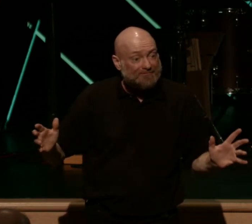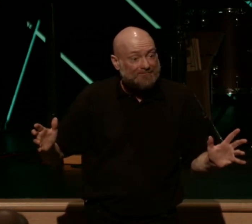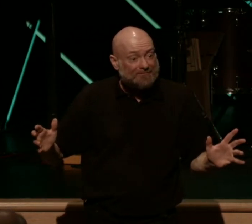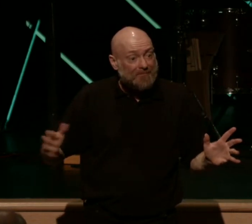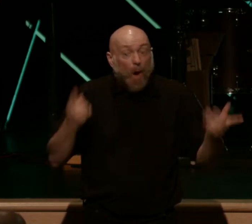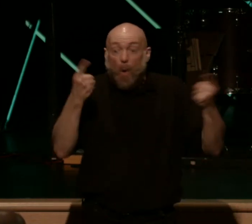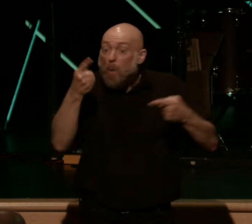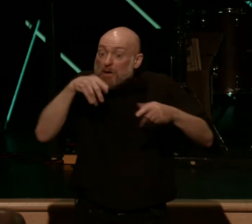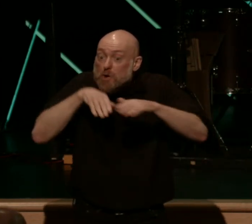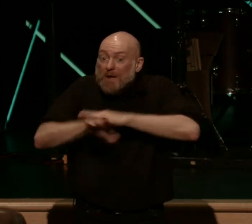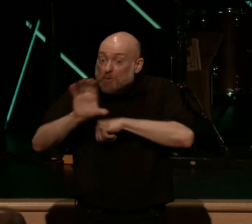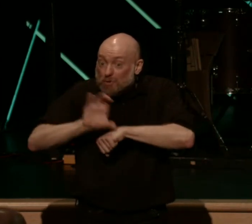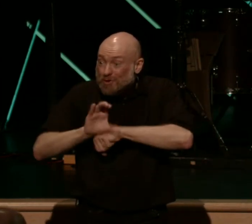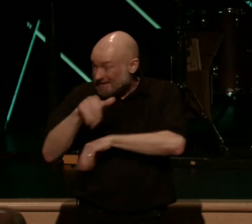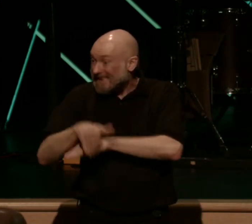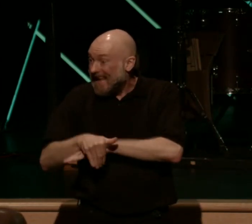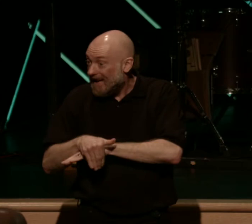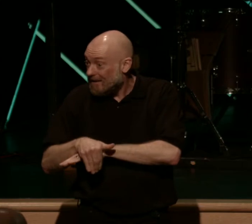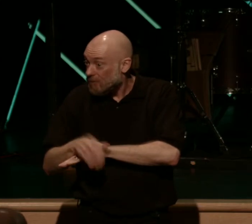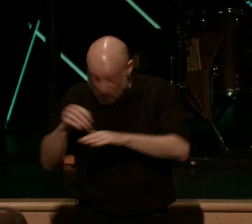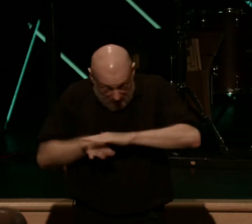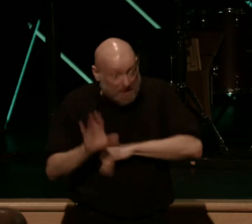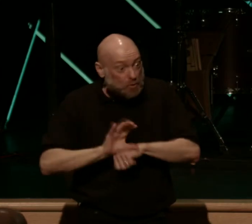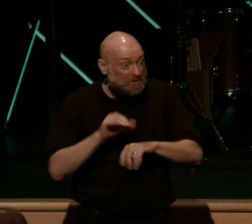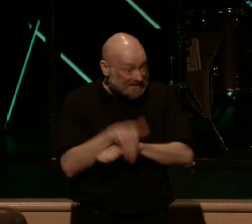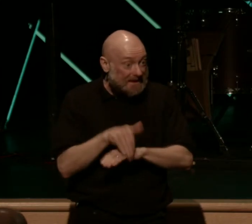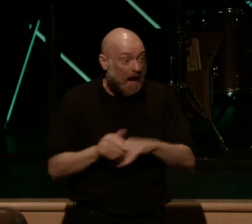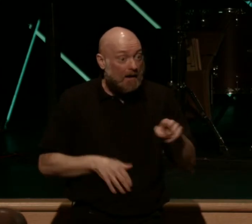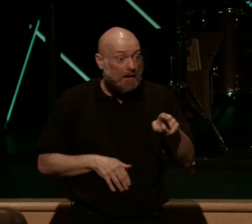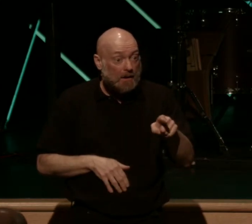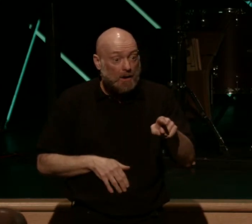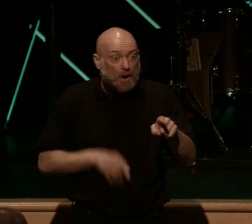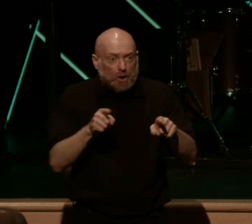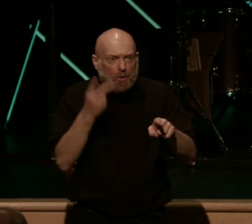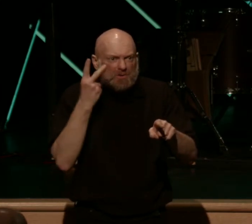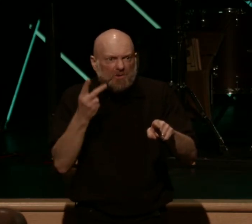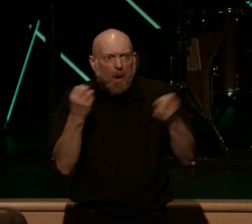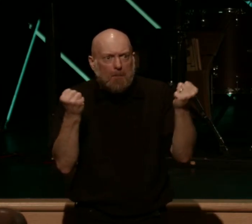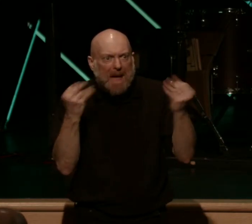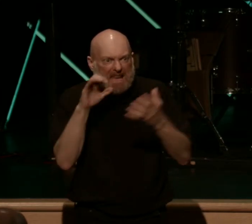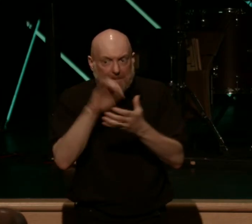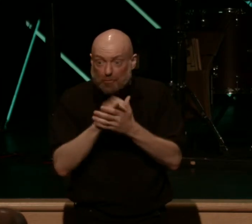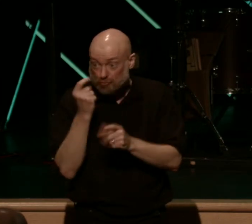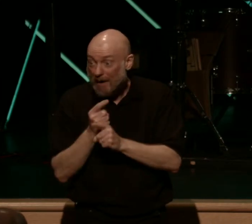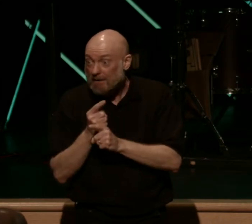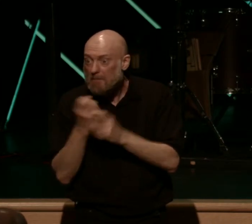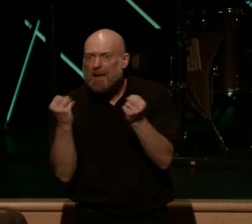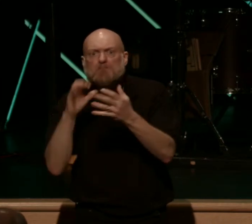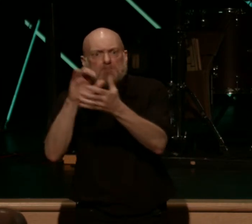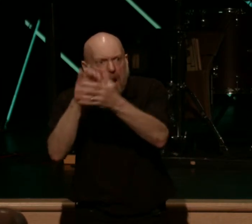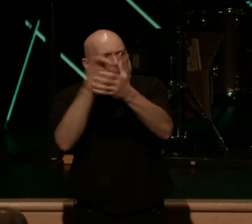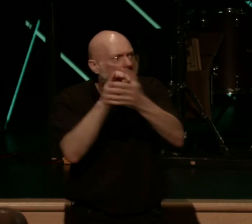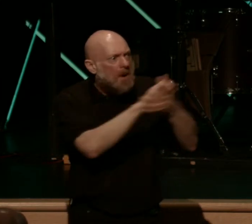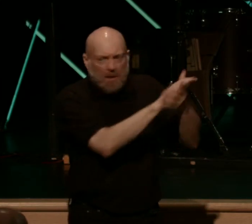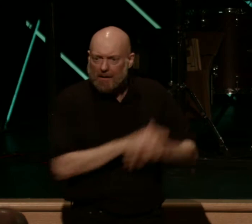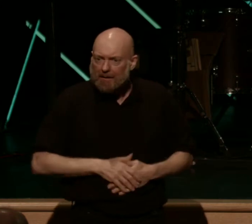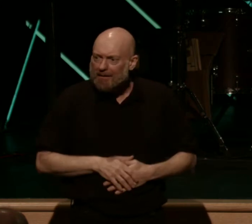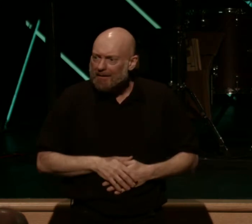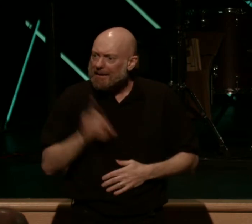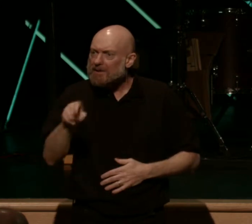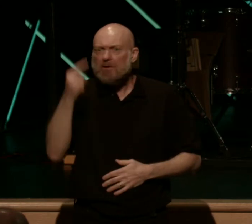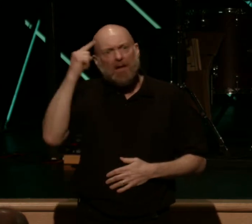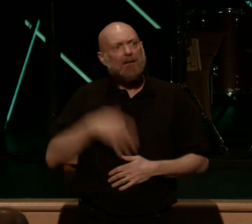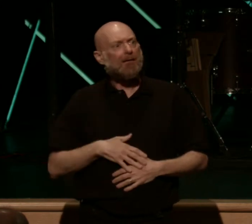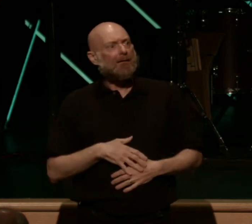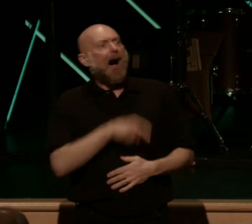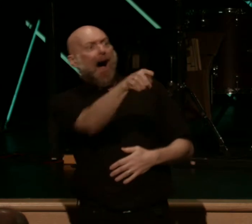When you came into the building this evening, you saw lots of marriages. Did it cross your mind? Hey,